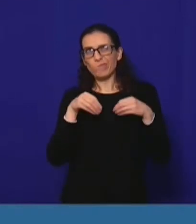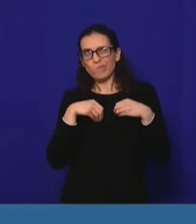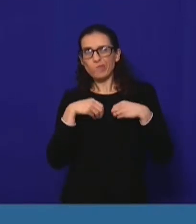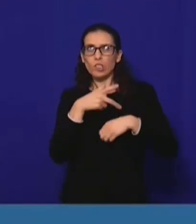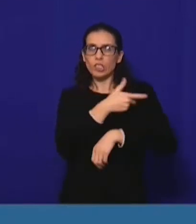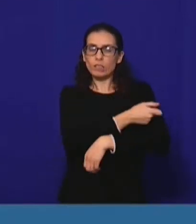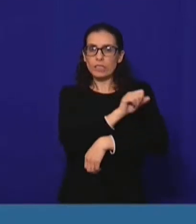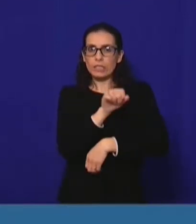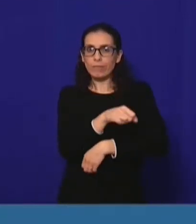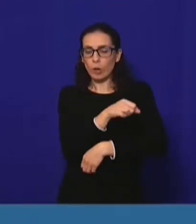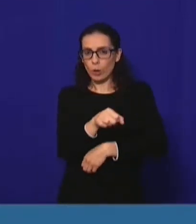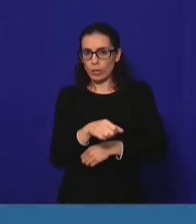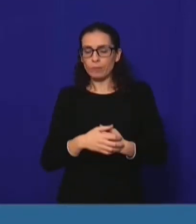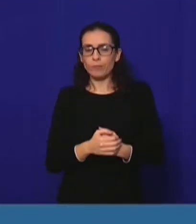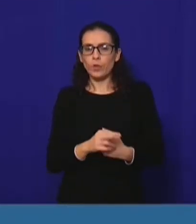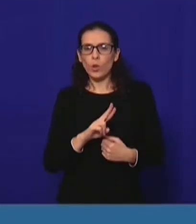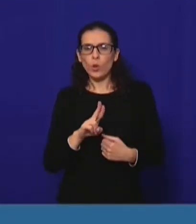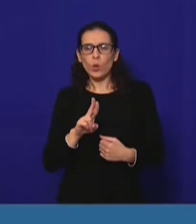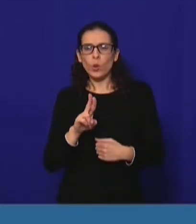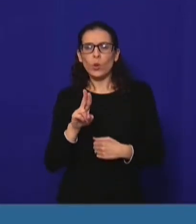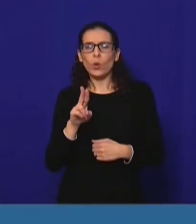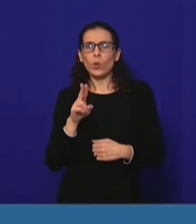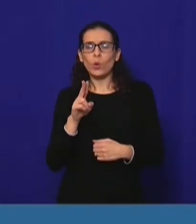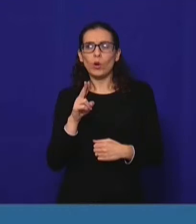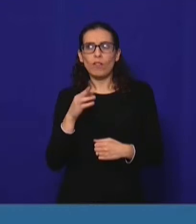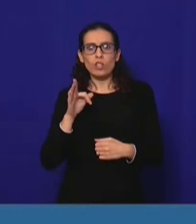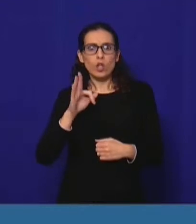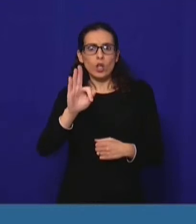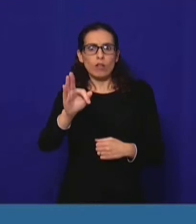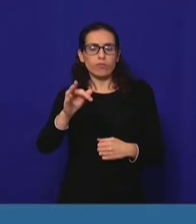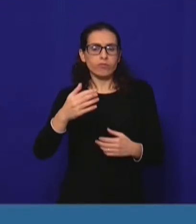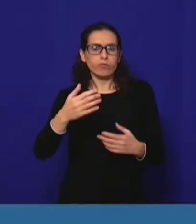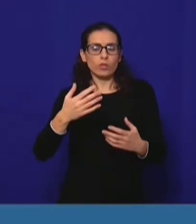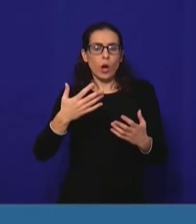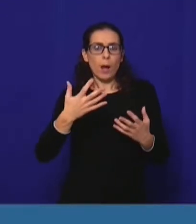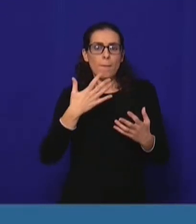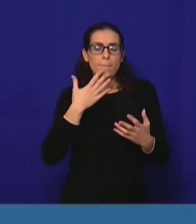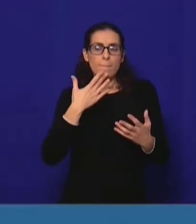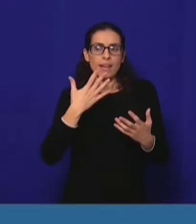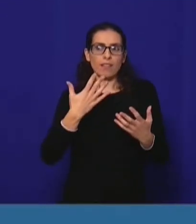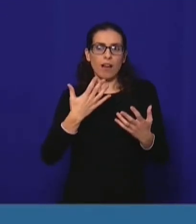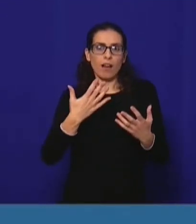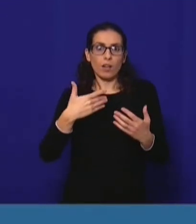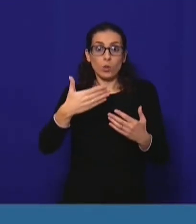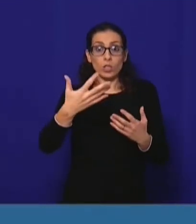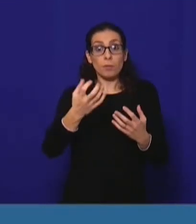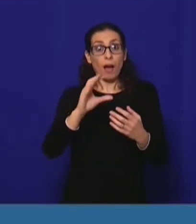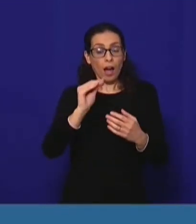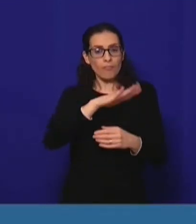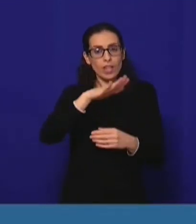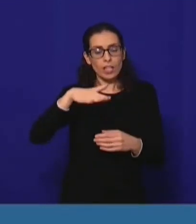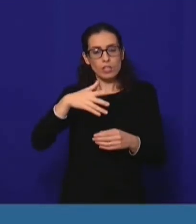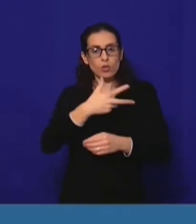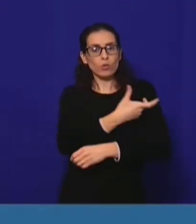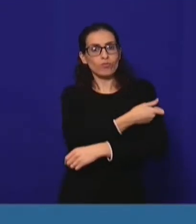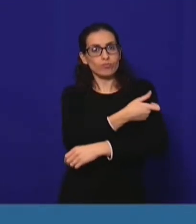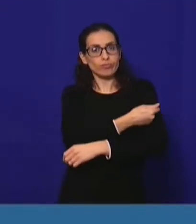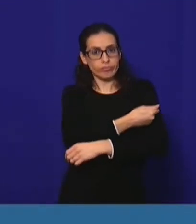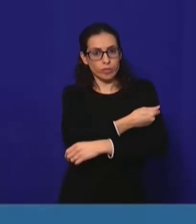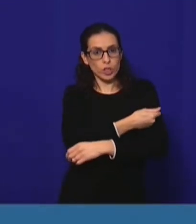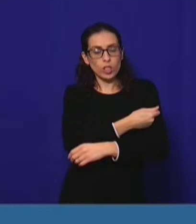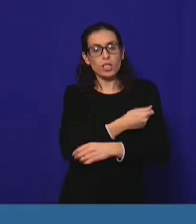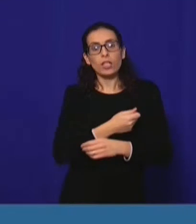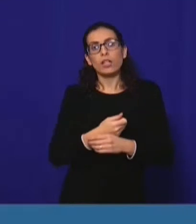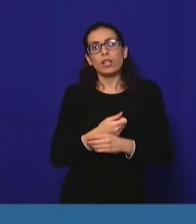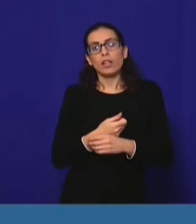jkollok ammont kbir ta' persuni li jkunu mlaqma jistgħu jinbidlu ir-regoli ta' kwarantina, ġifieri persuna li titlaqqam tista'